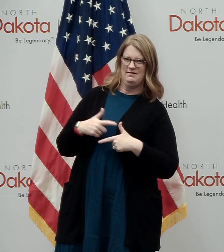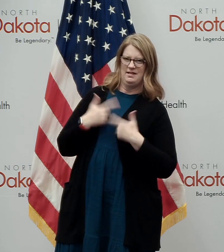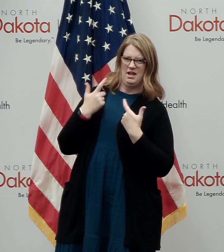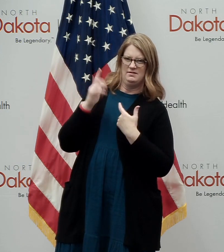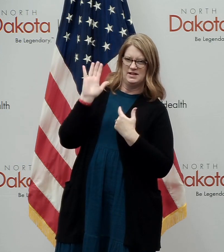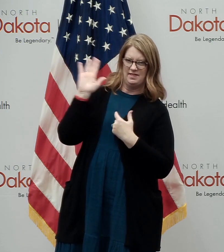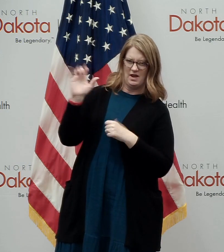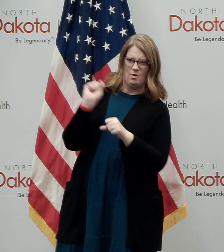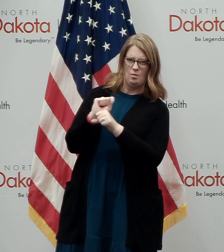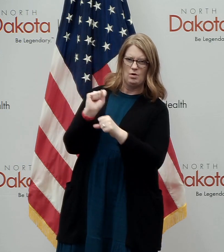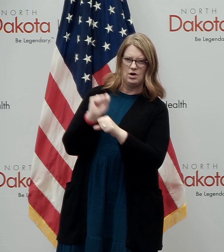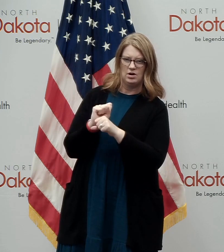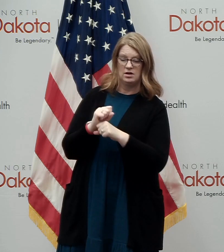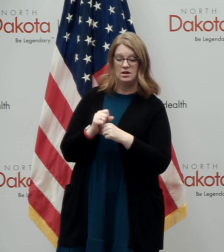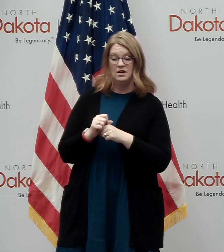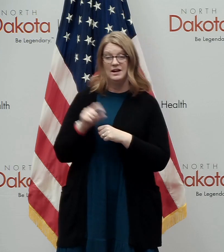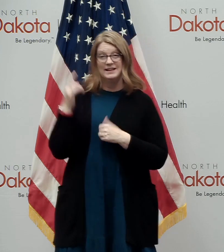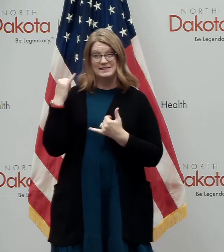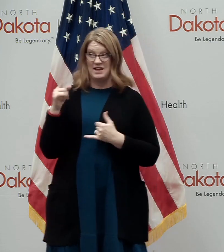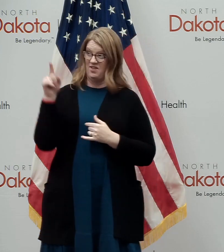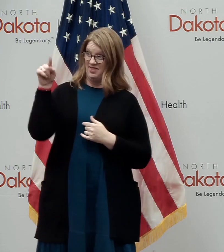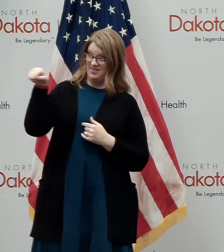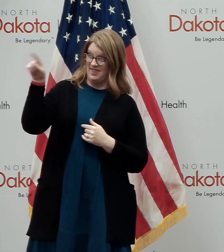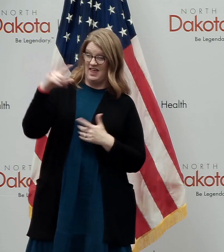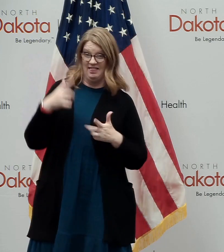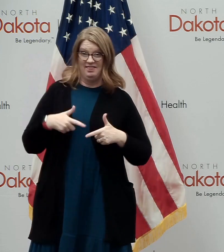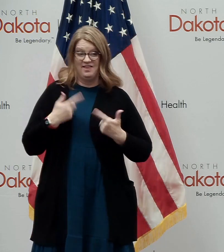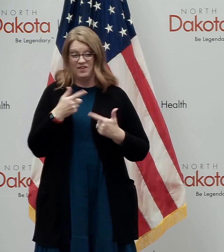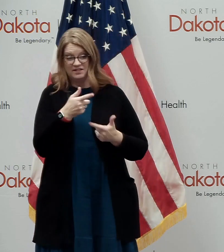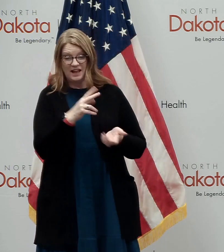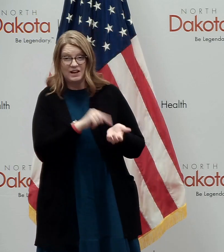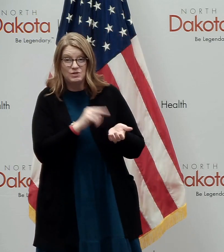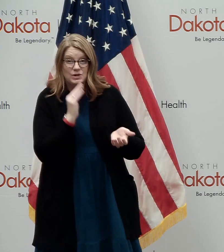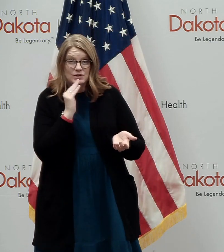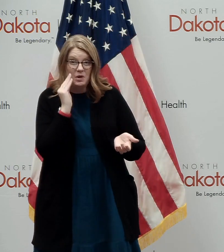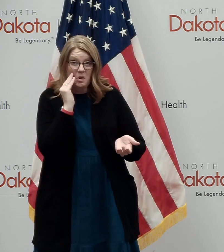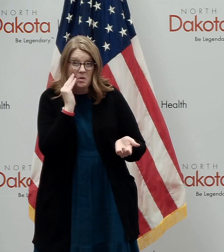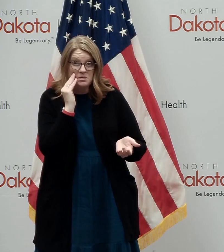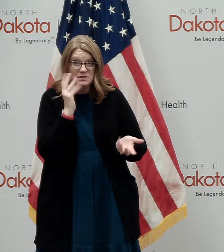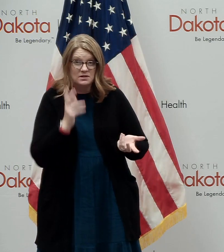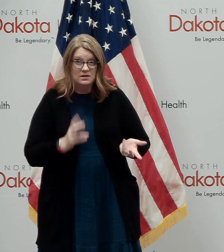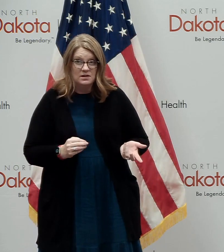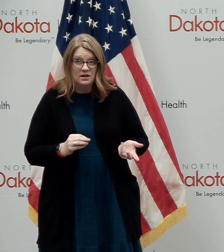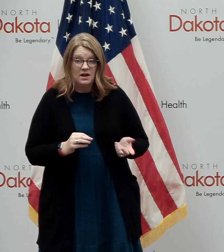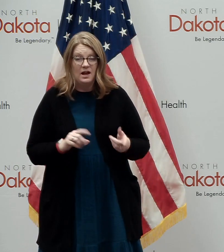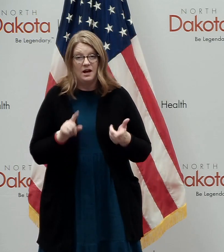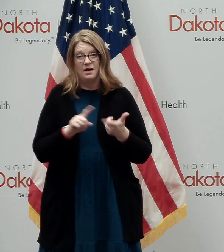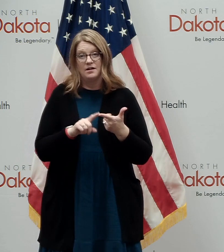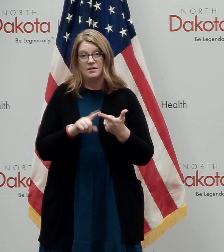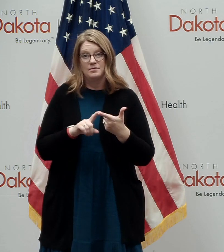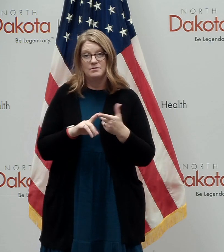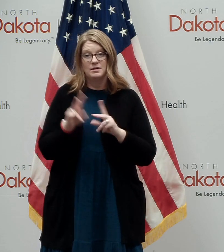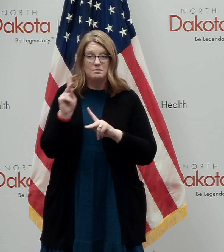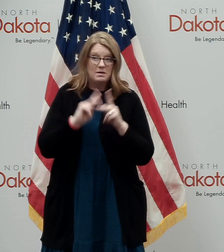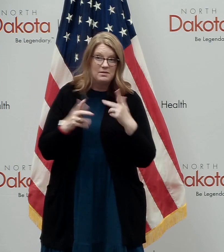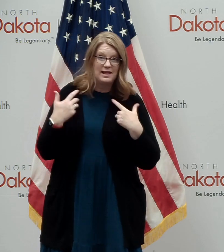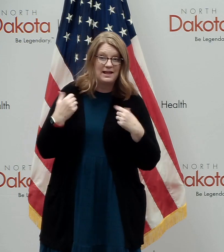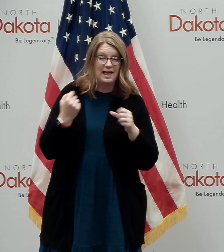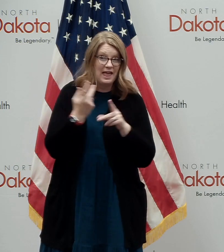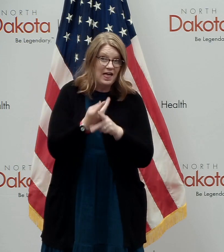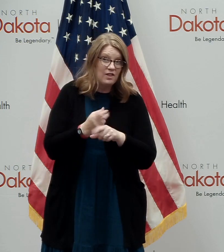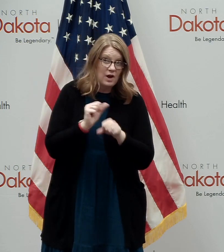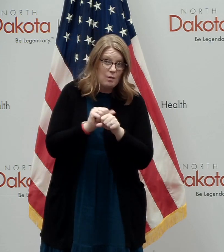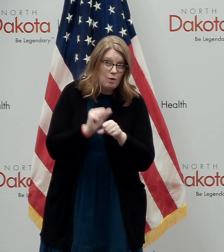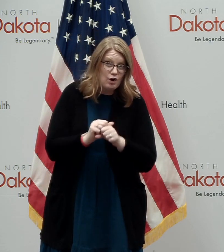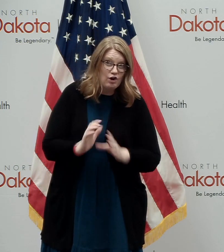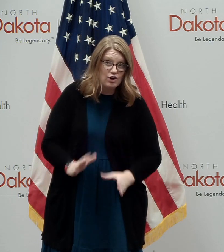they reside in these long-term care facilities. And again, we've got the people on the front lines, these healthcare workers that are